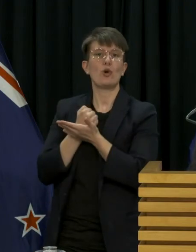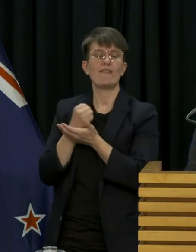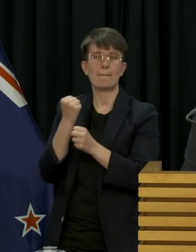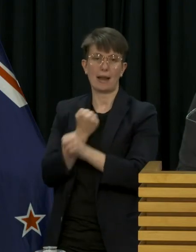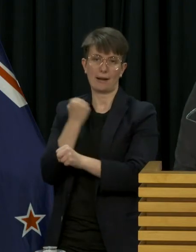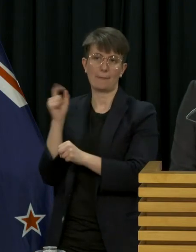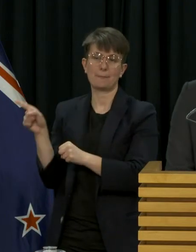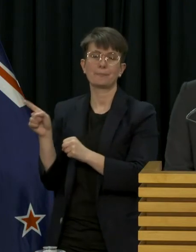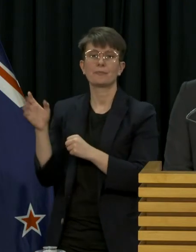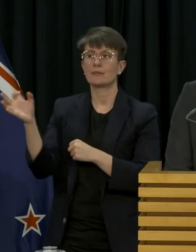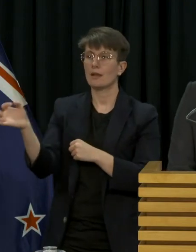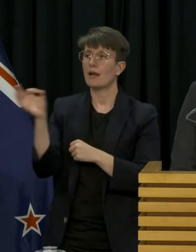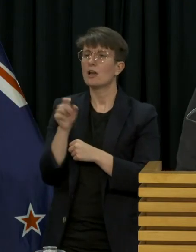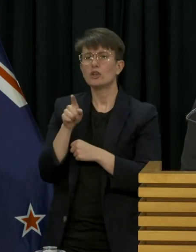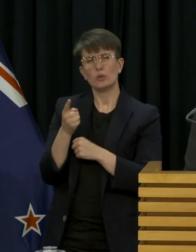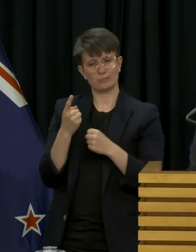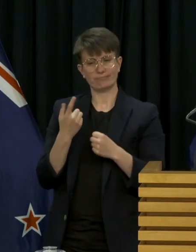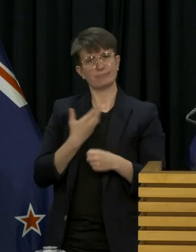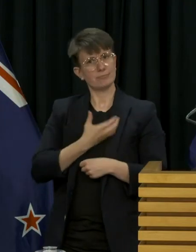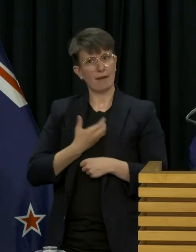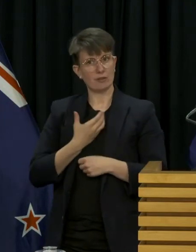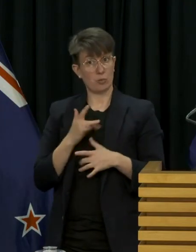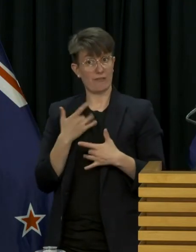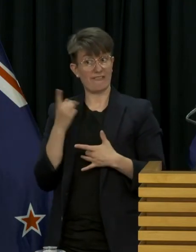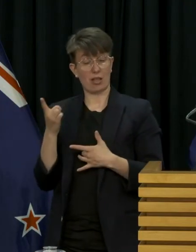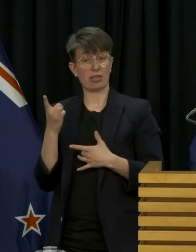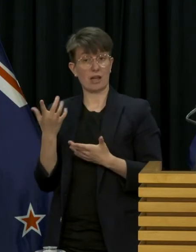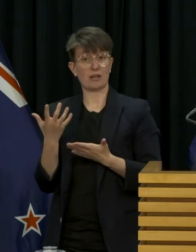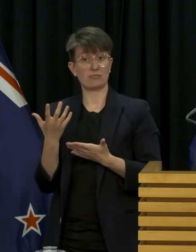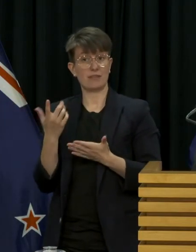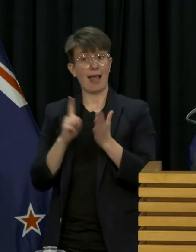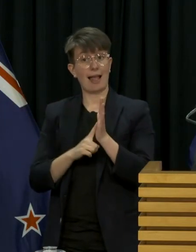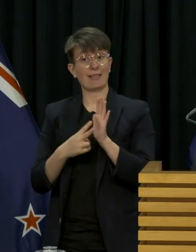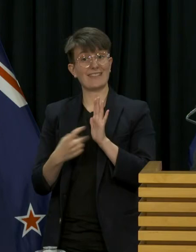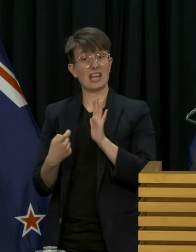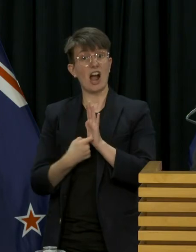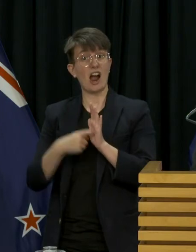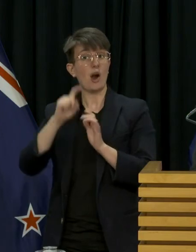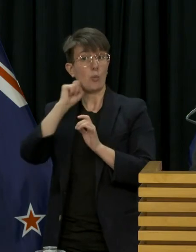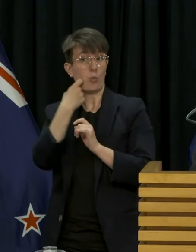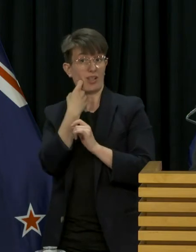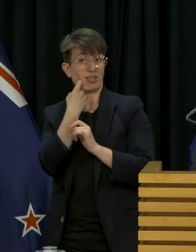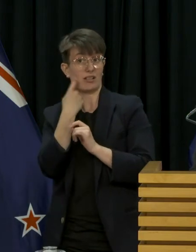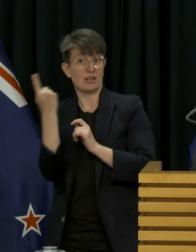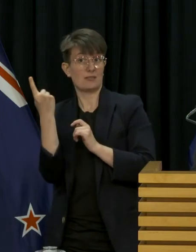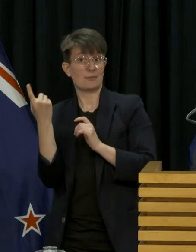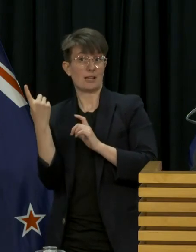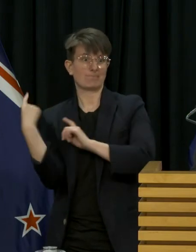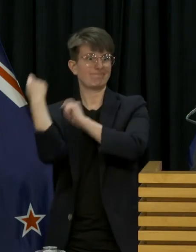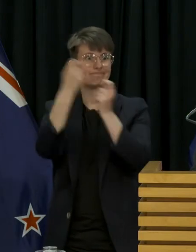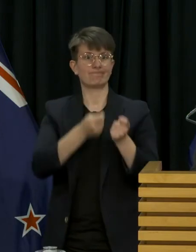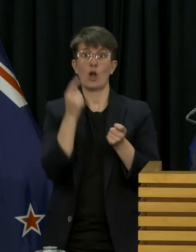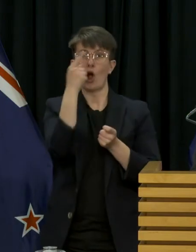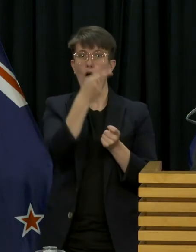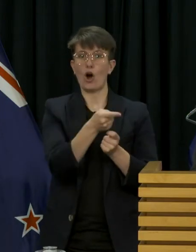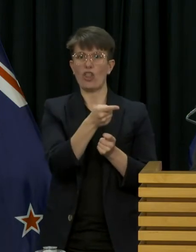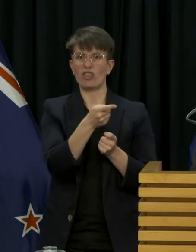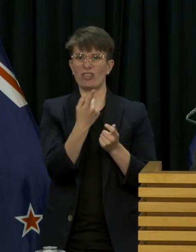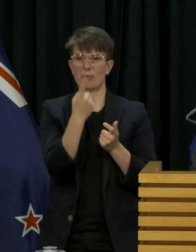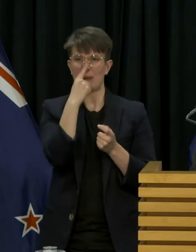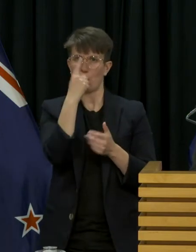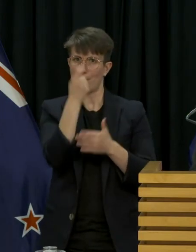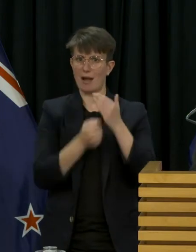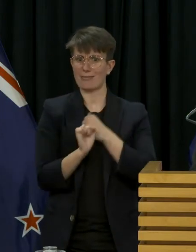likely going to be put back on for owner-occupiers? Look, I need to allow the Reserve Bank to make those decisions. That doesn't, of